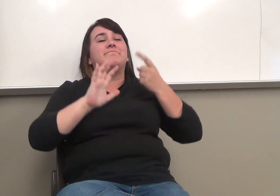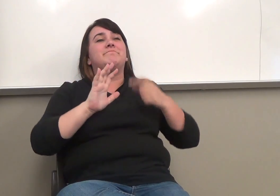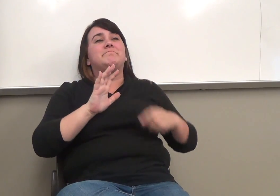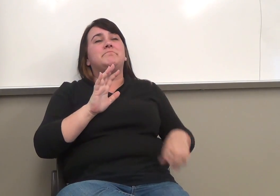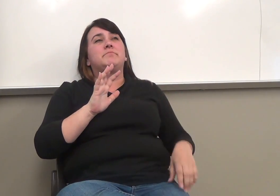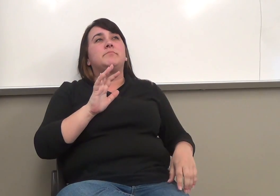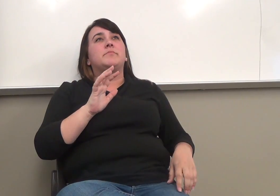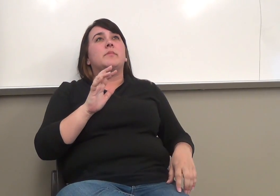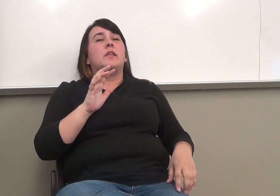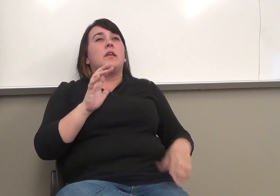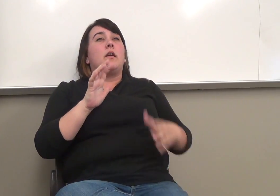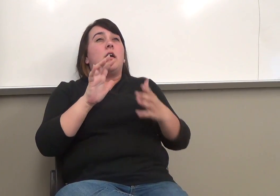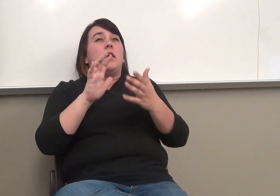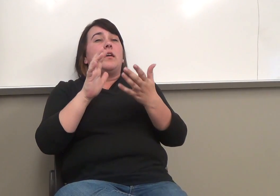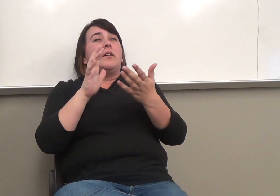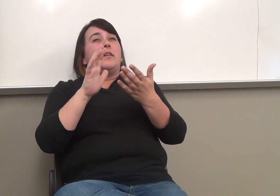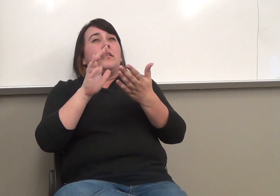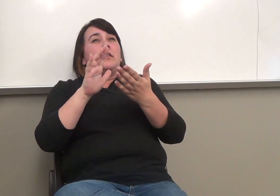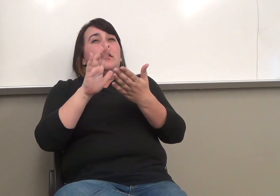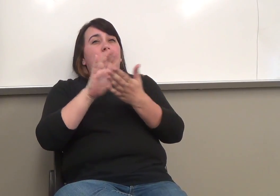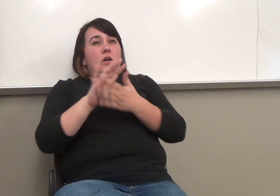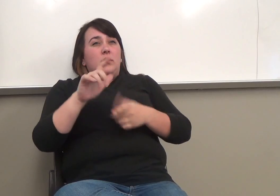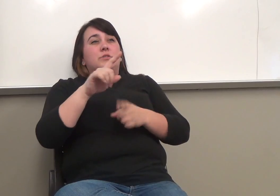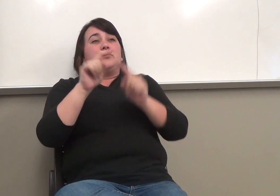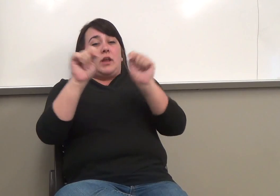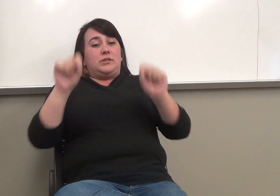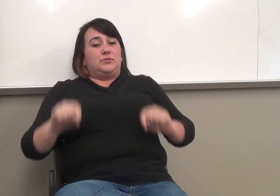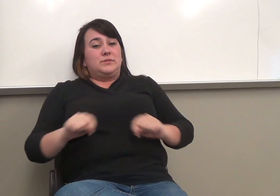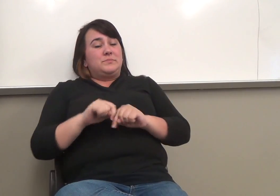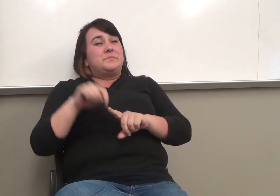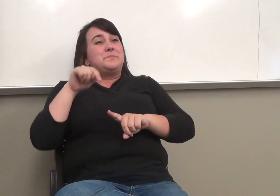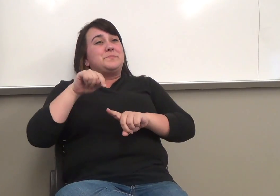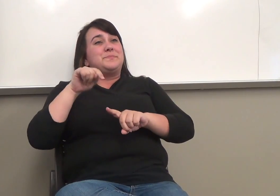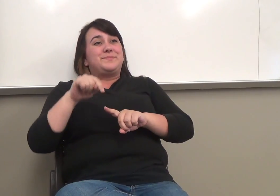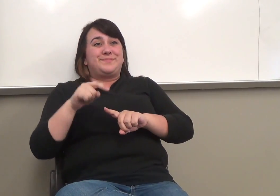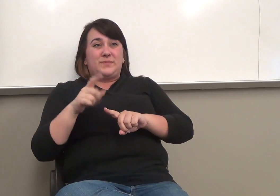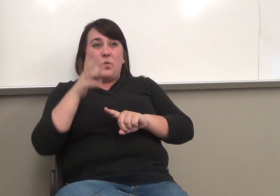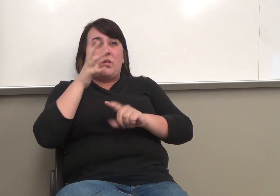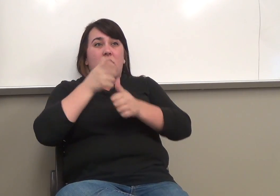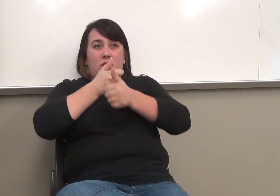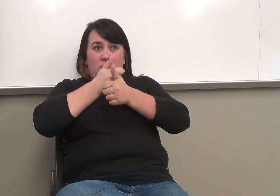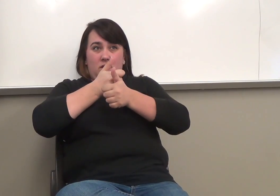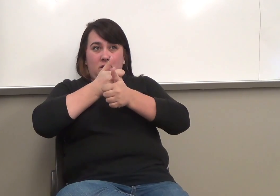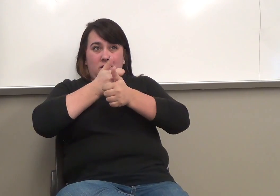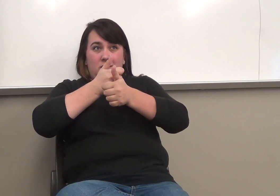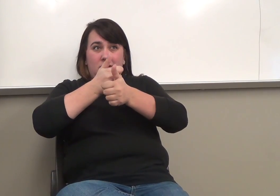career is that your official college transcript is going to follow you throughout your life.